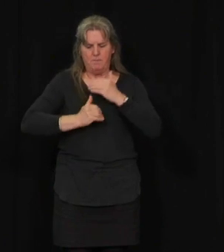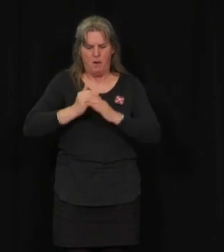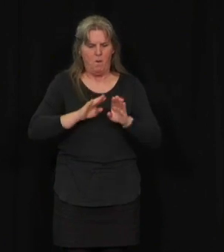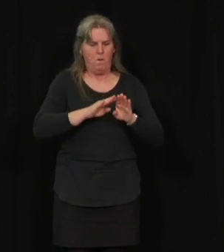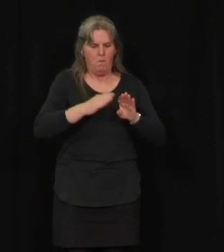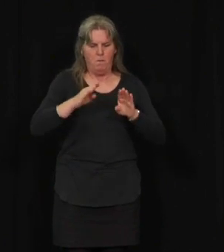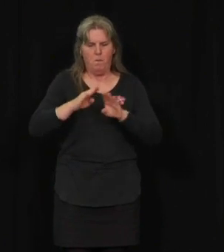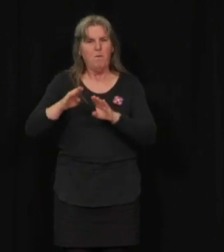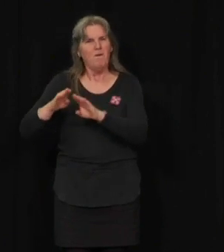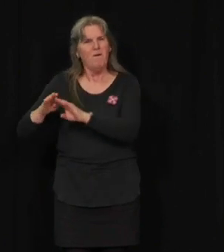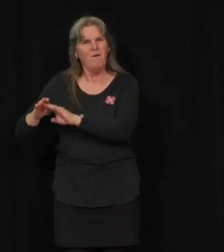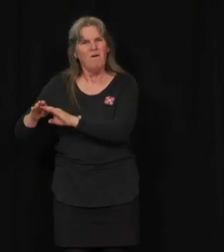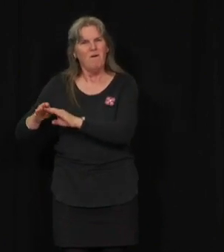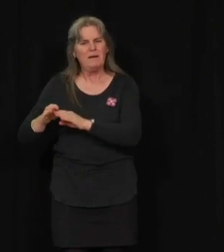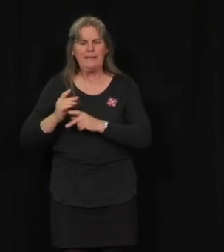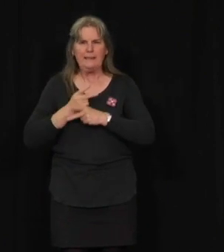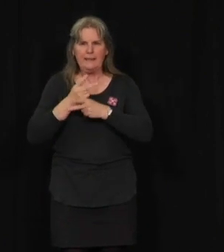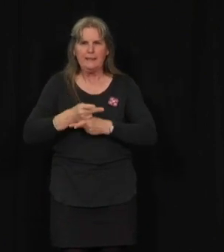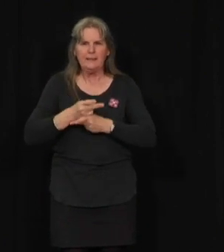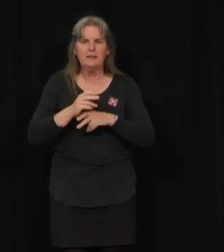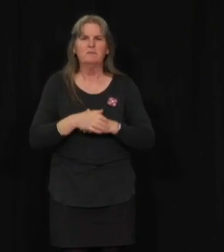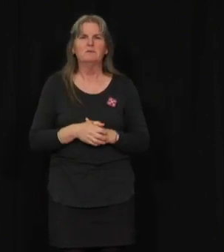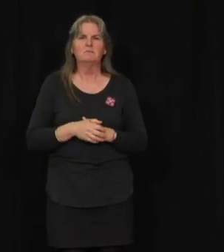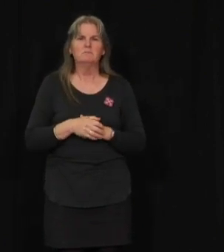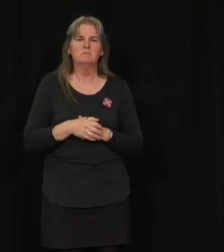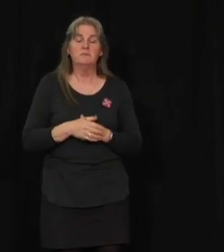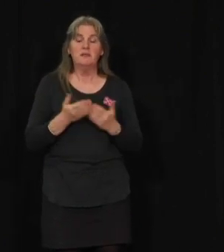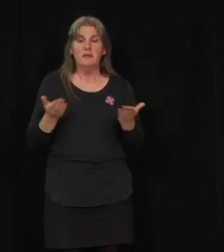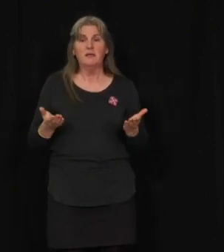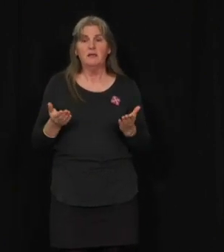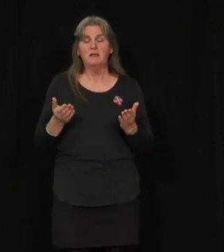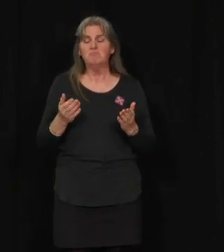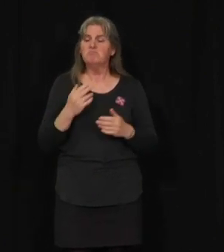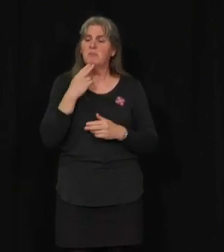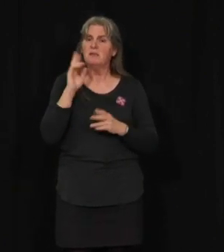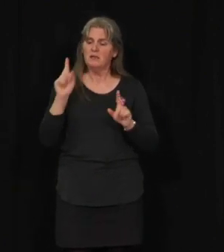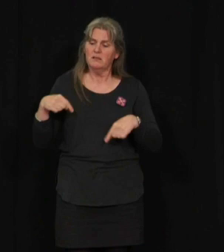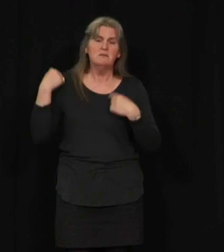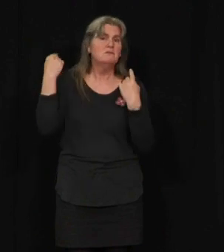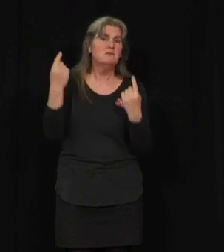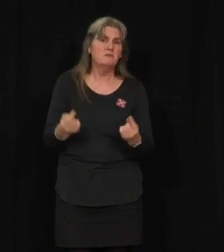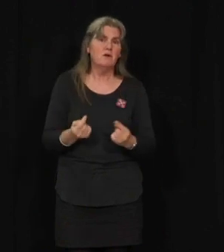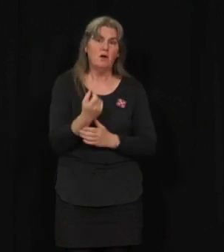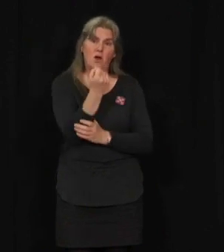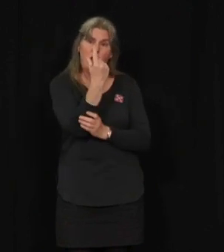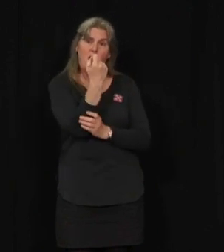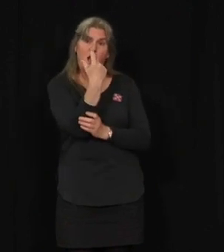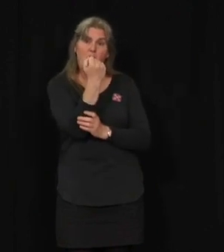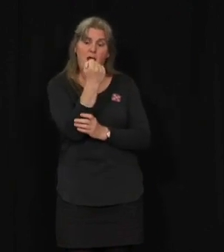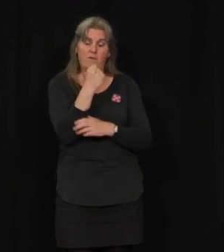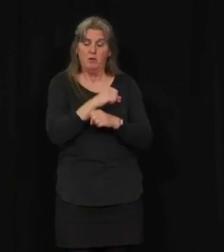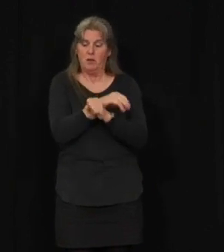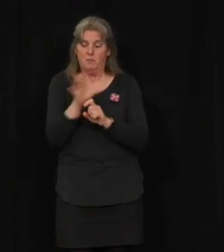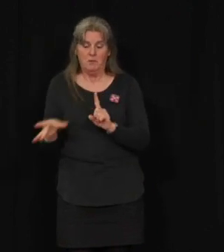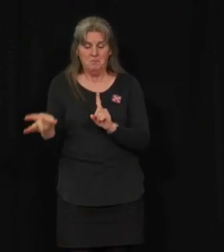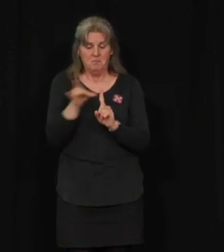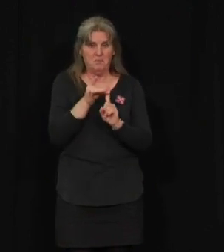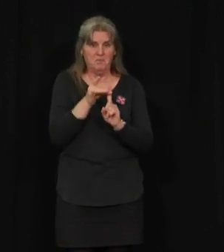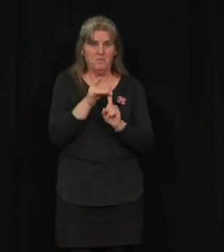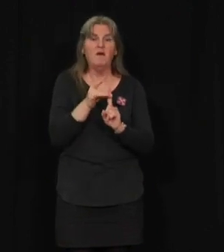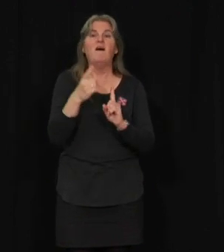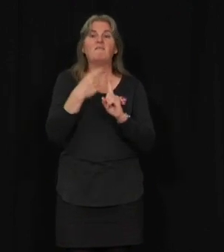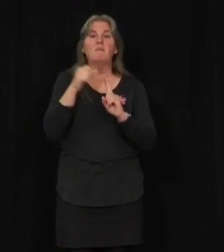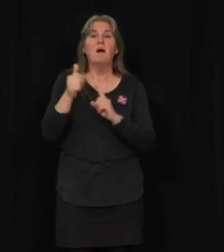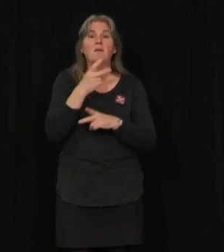way. In Yukon to date, we've been fortunate that all of our 11 cases are importations. That is,